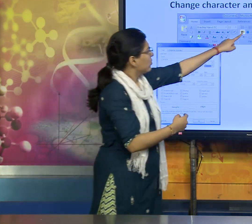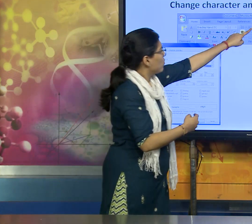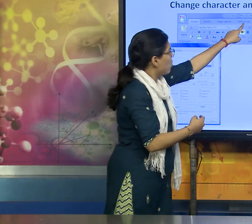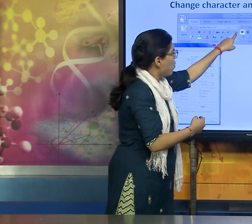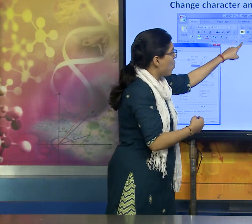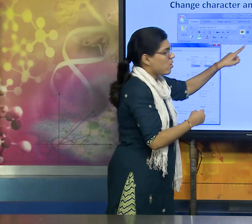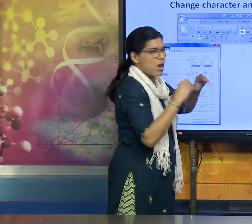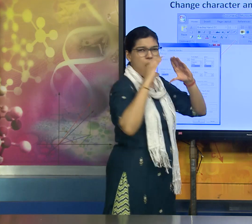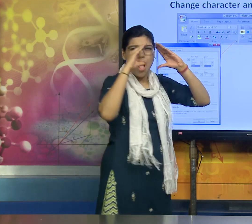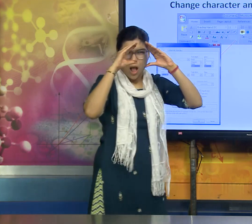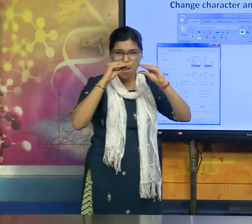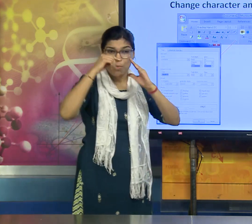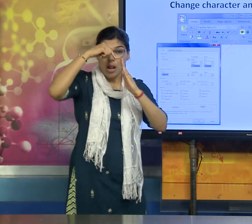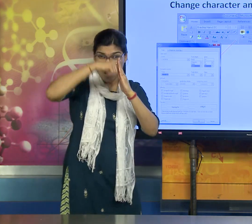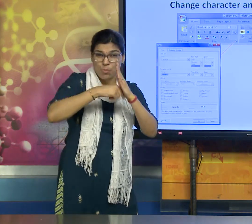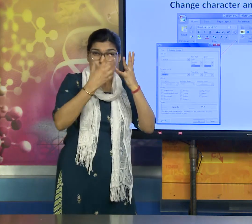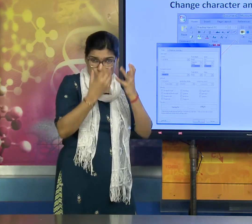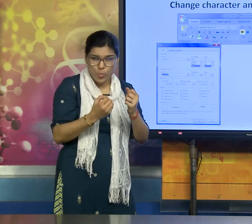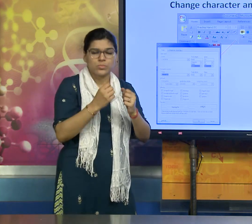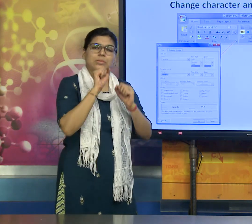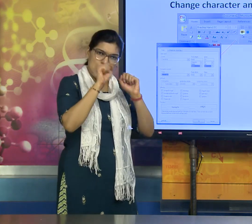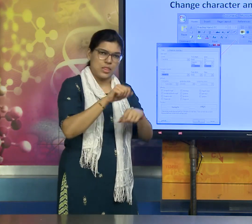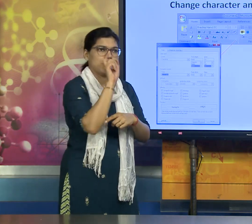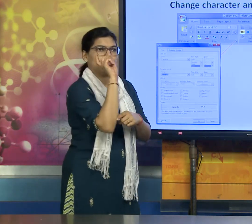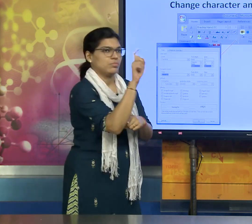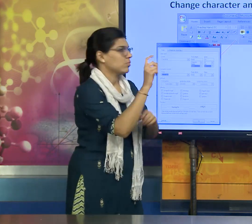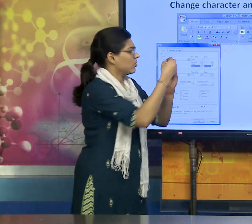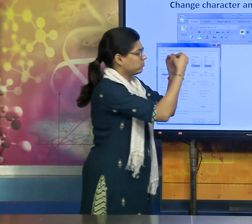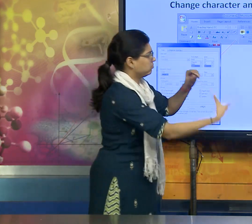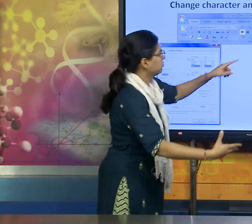tab will get opened. Similarly, with the